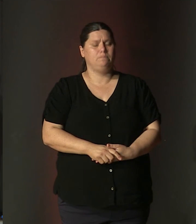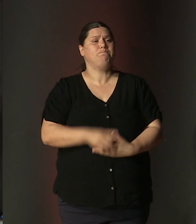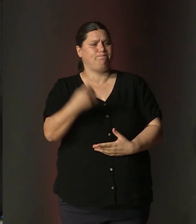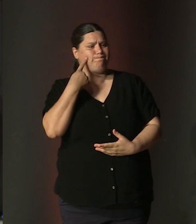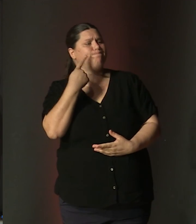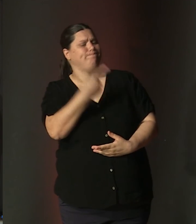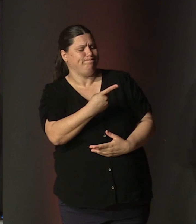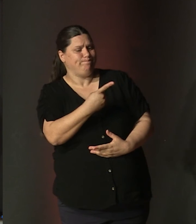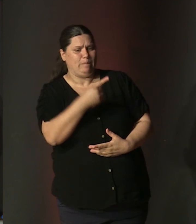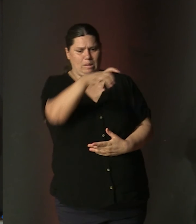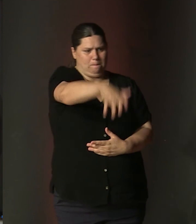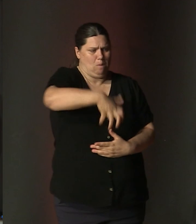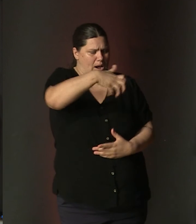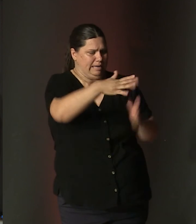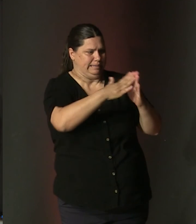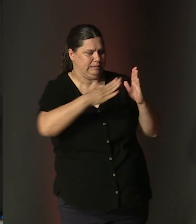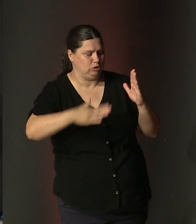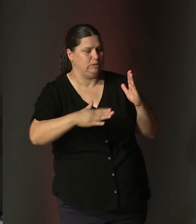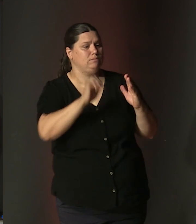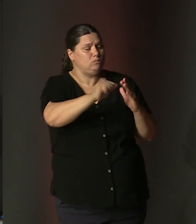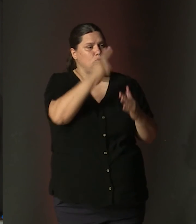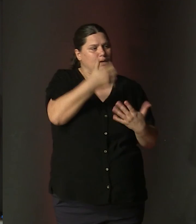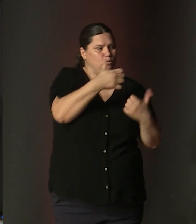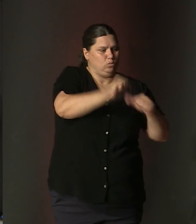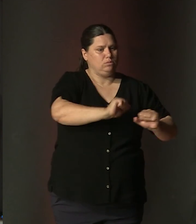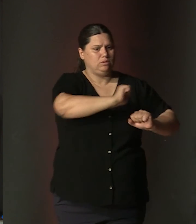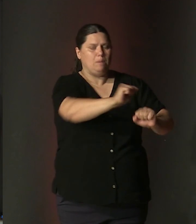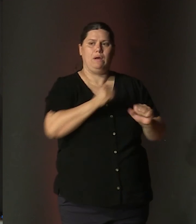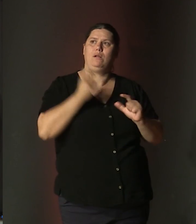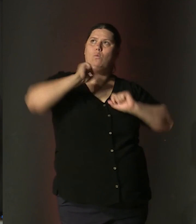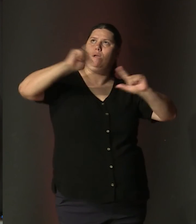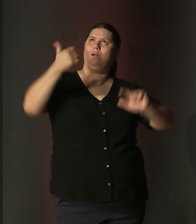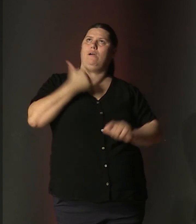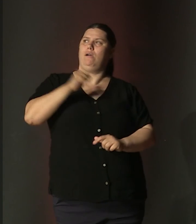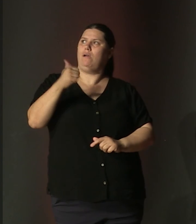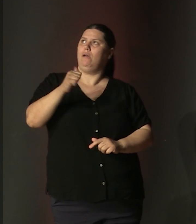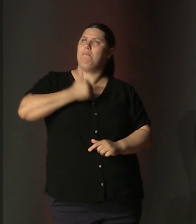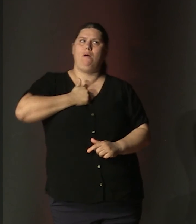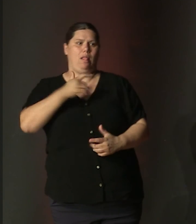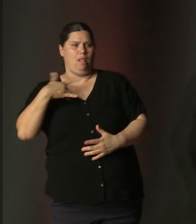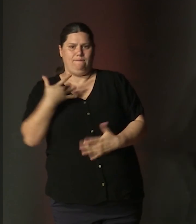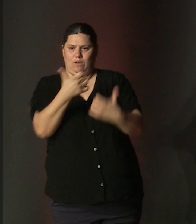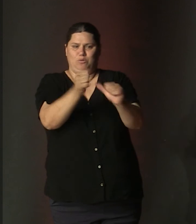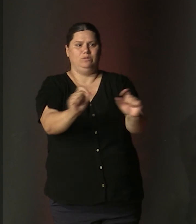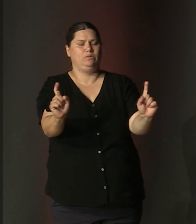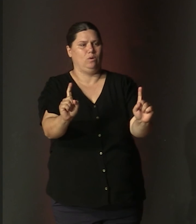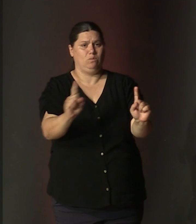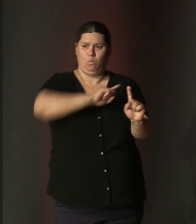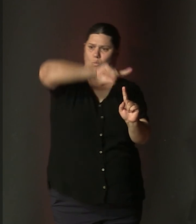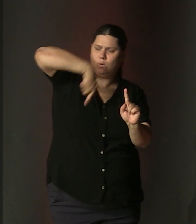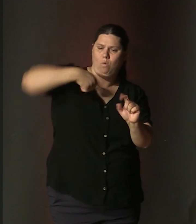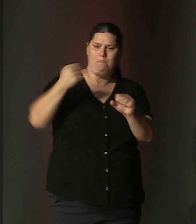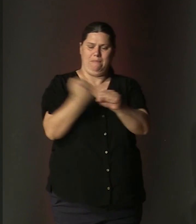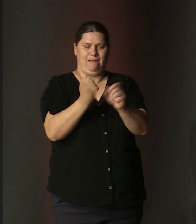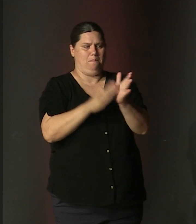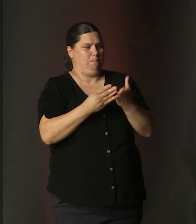industry, but to do so while being aware of the role of minerals in our own lives. All of us create mineral